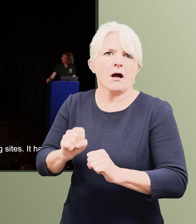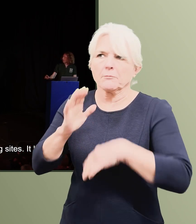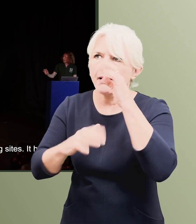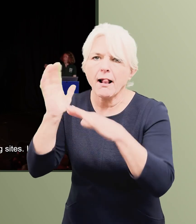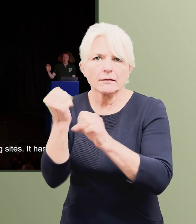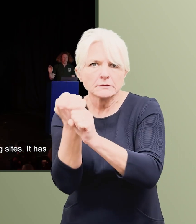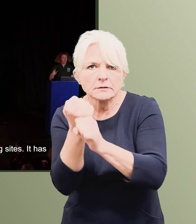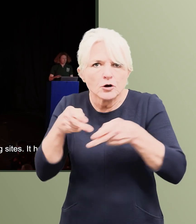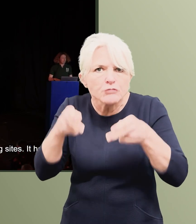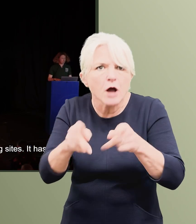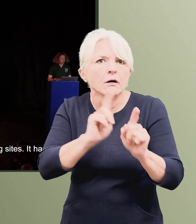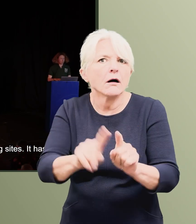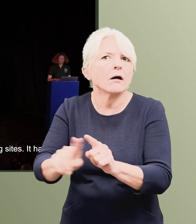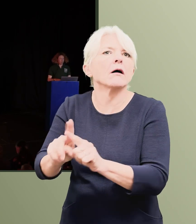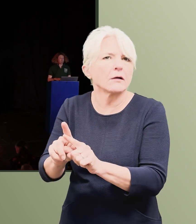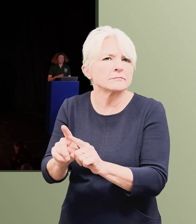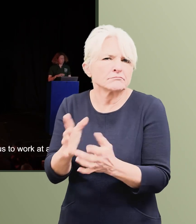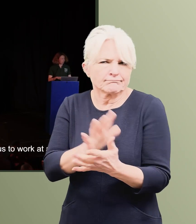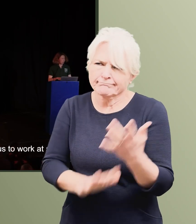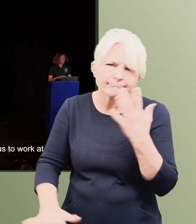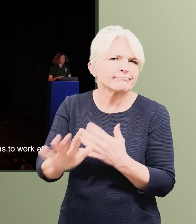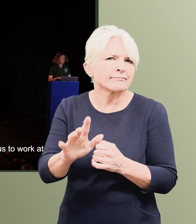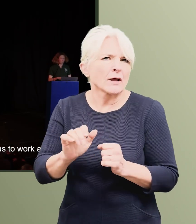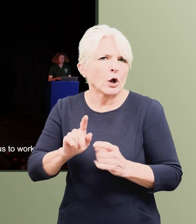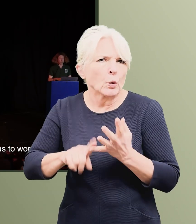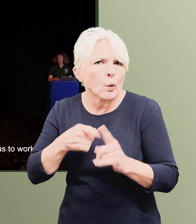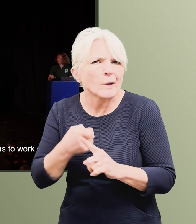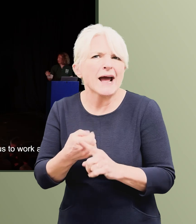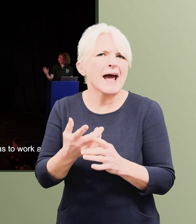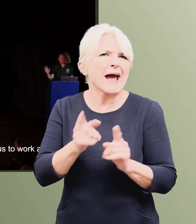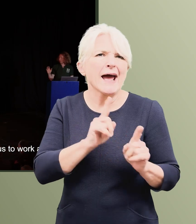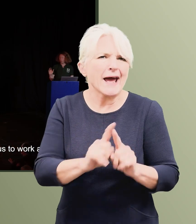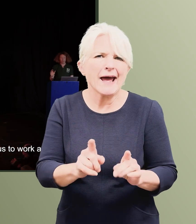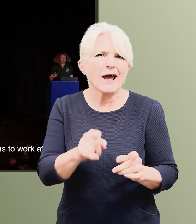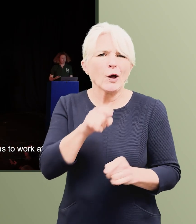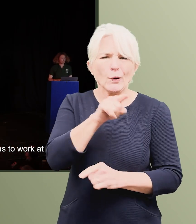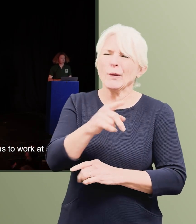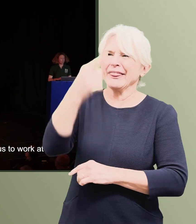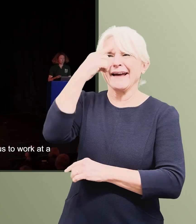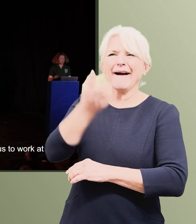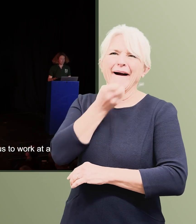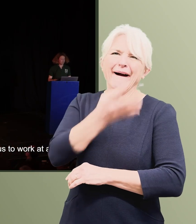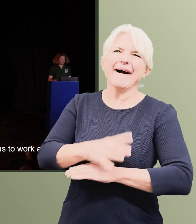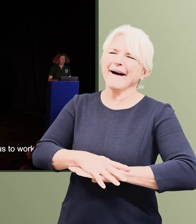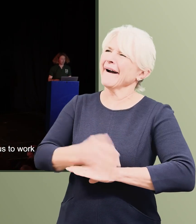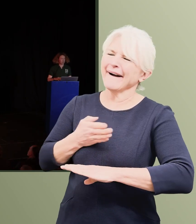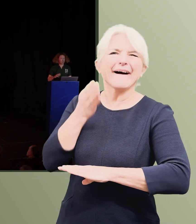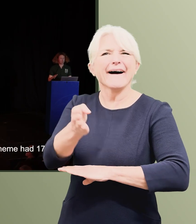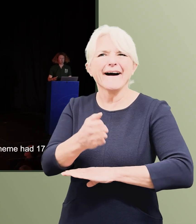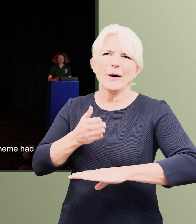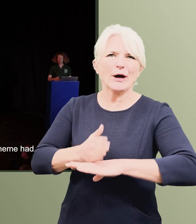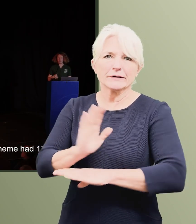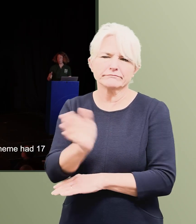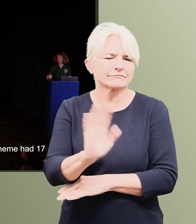sites. It has disadvantages, timescale being the big one, but it does also allow us to work at a much larger scale.